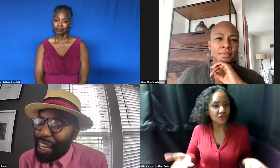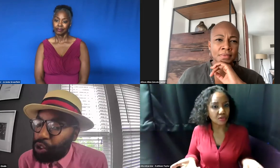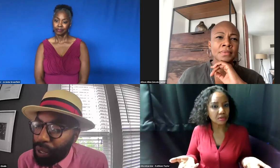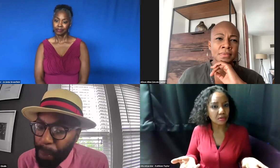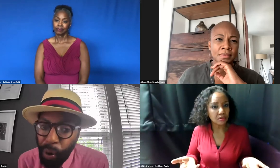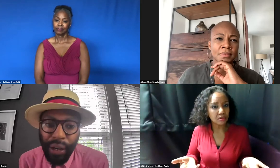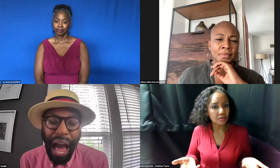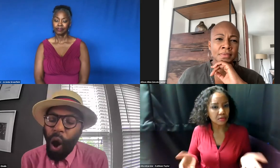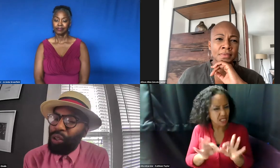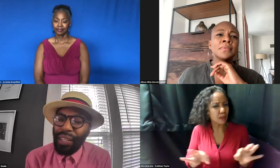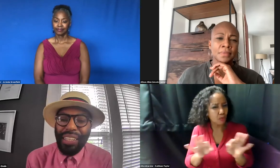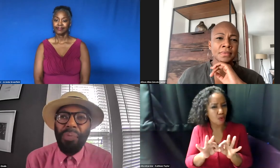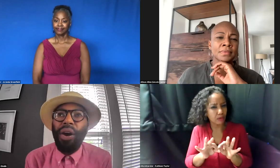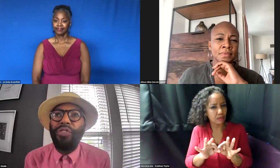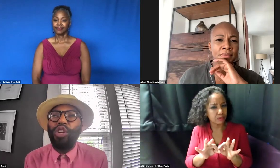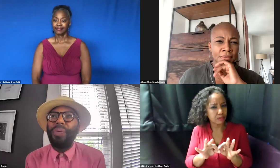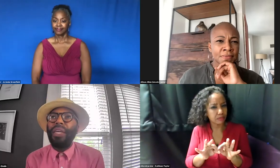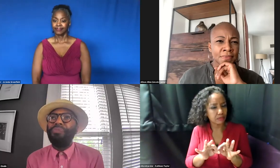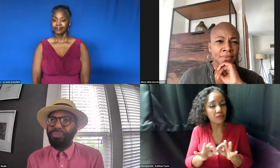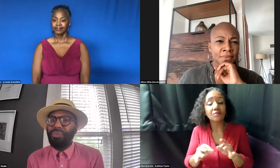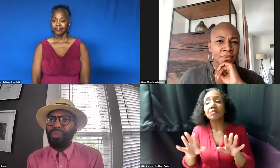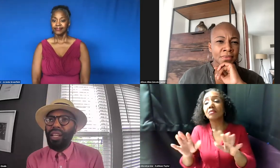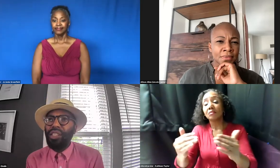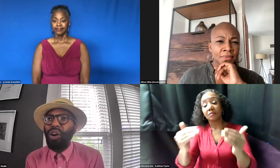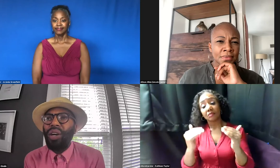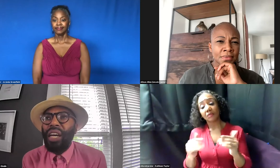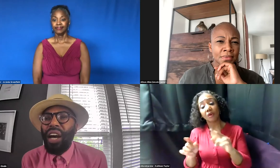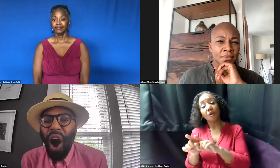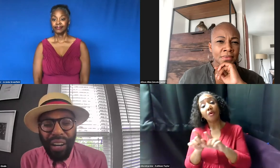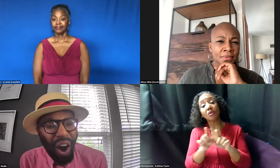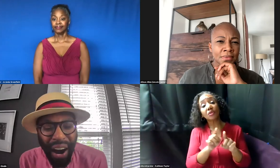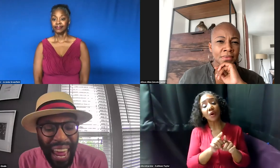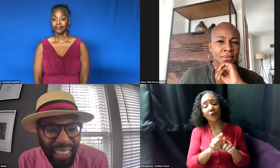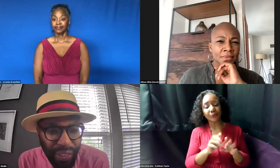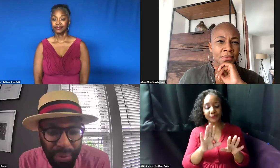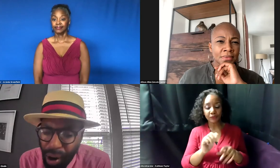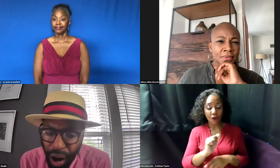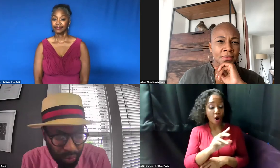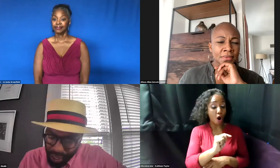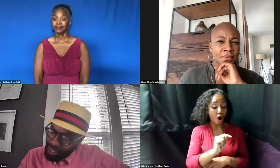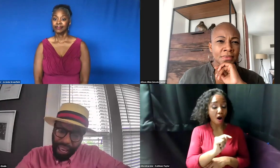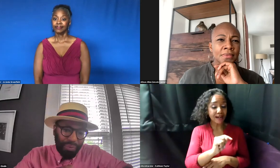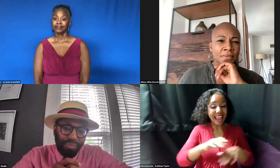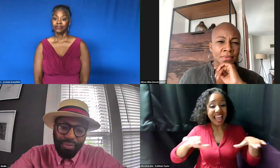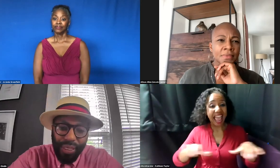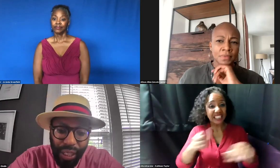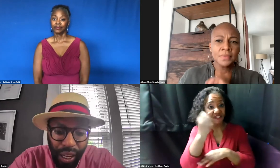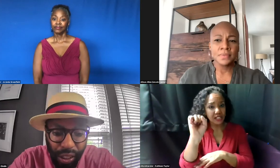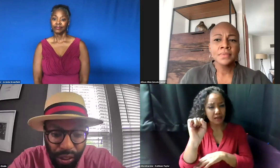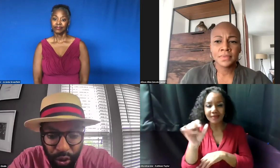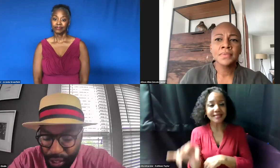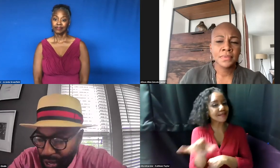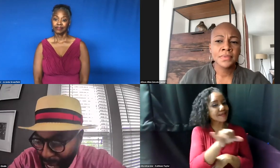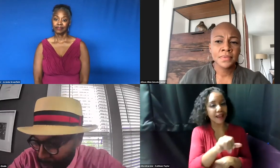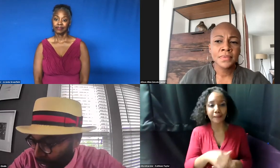So I think that's really important. I also think that it's important for you to be, you know, art and activism are one and the same.